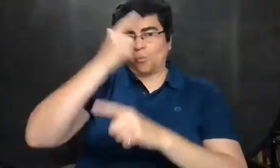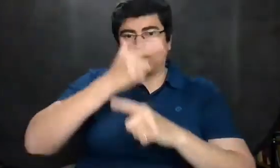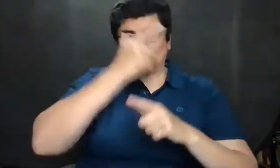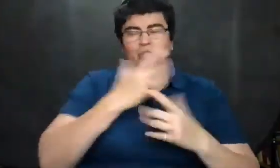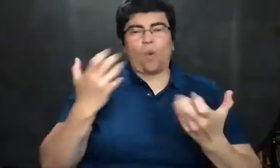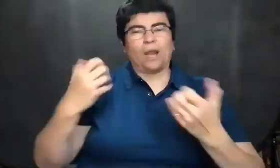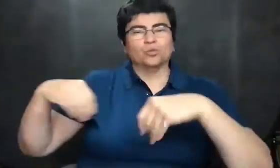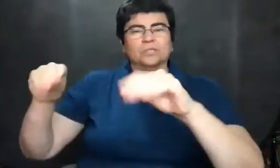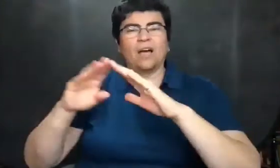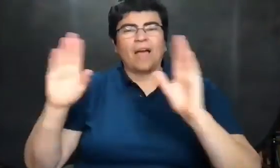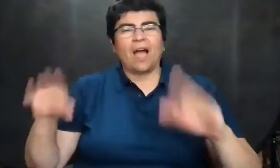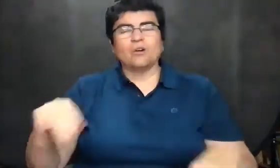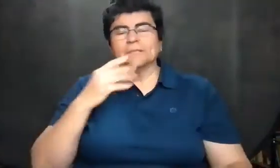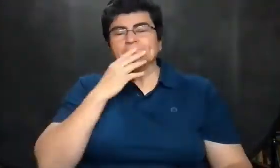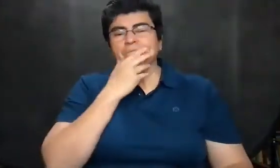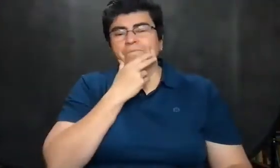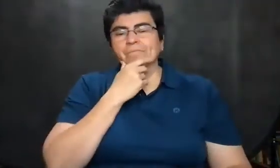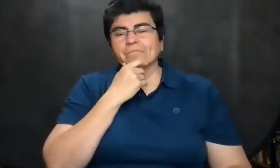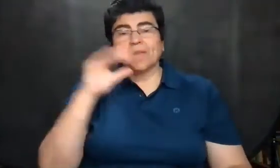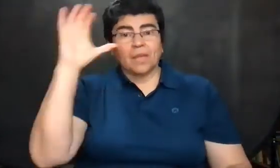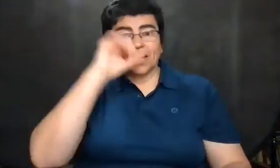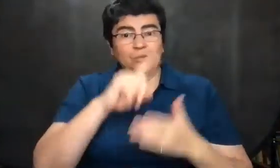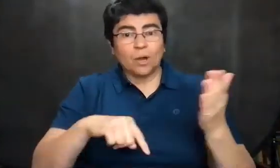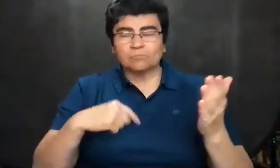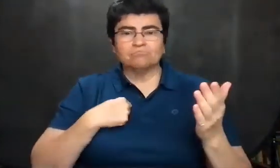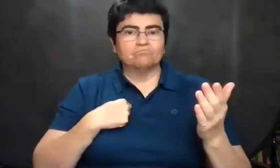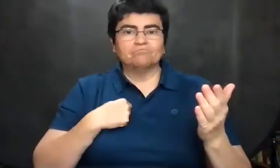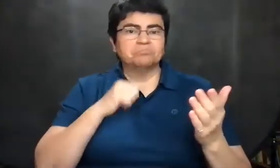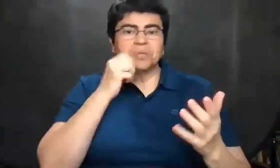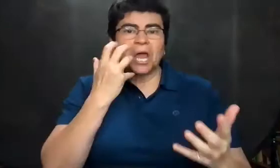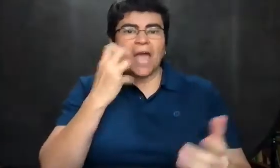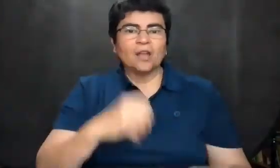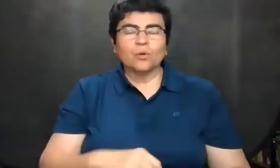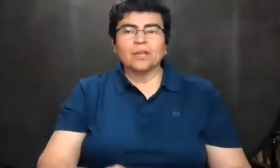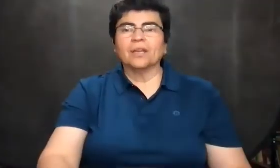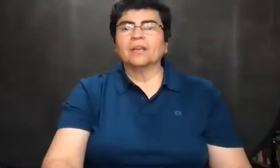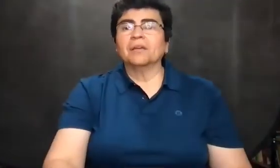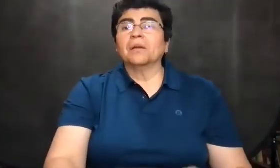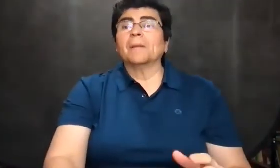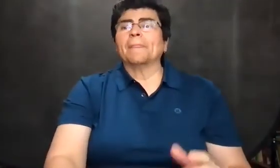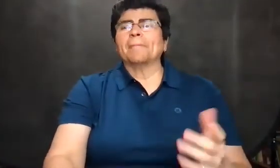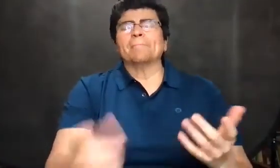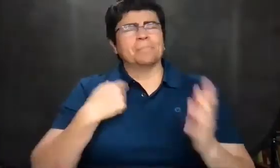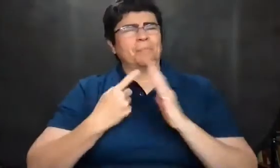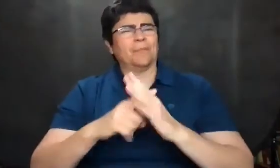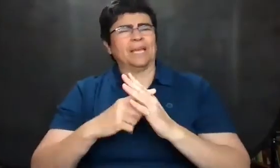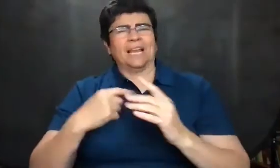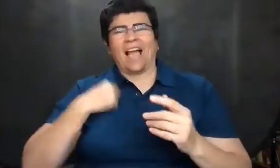house. And guess what? I wasn't even angry. In the beginning, I thought I wanted to stay there, but, then